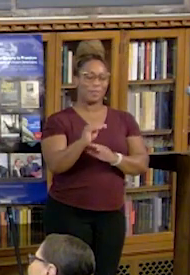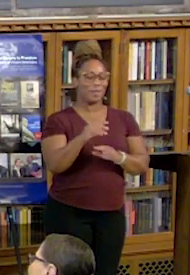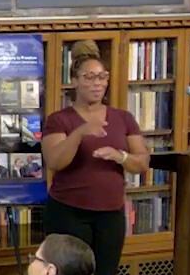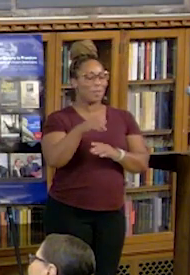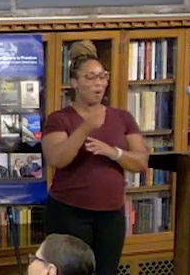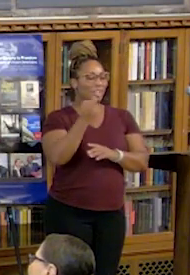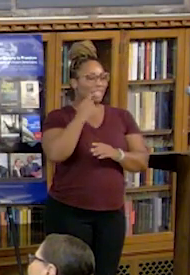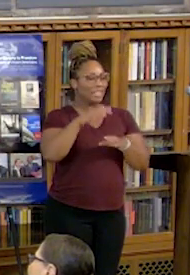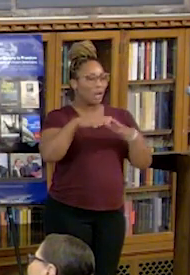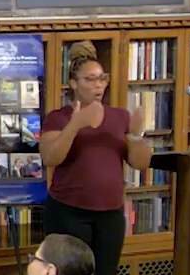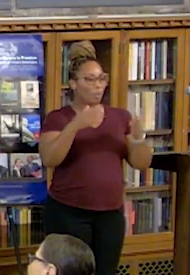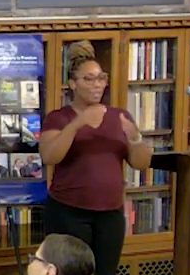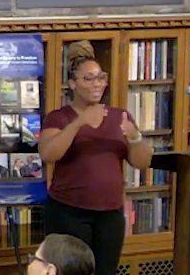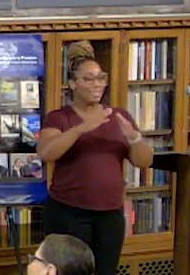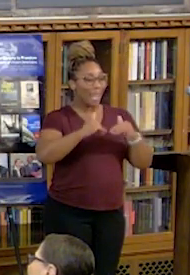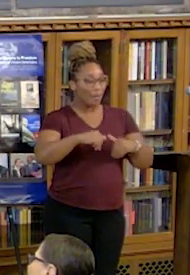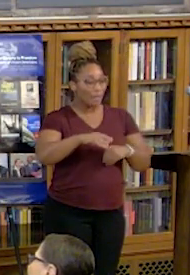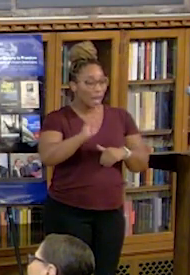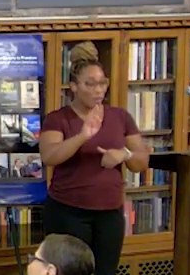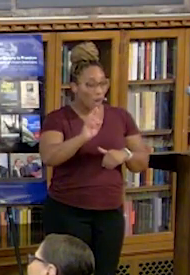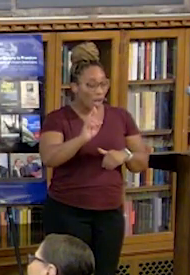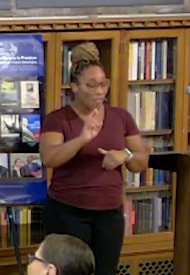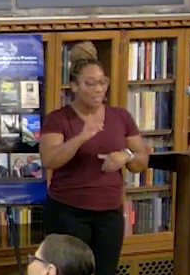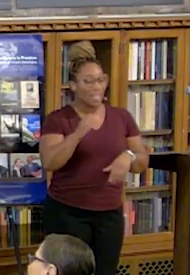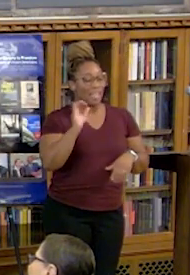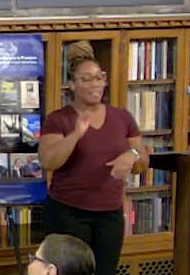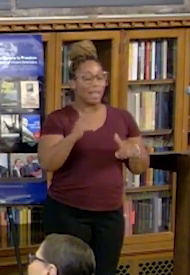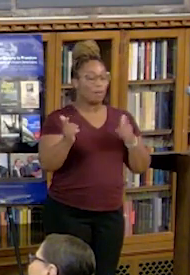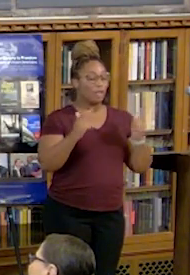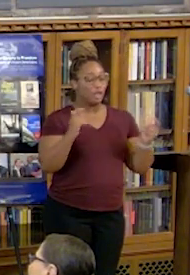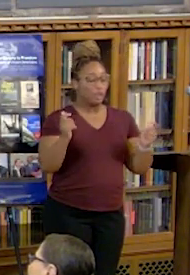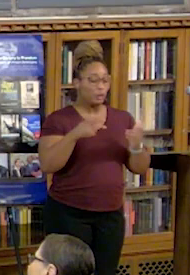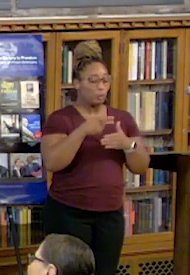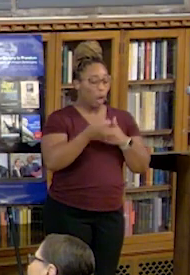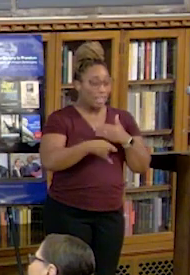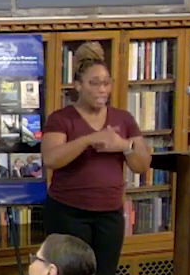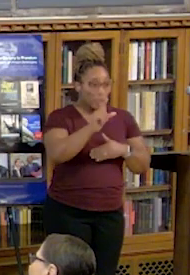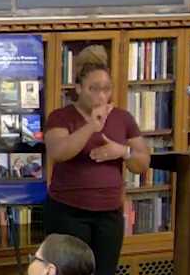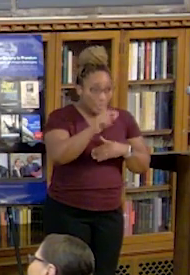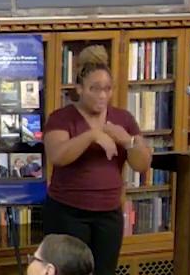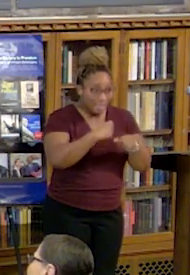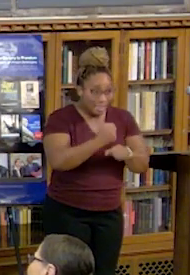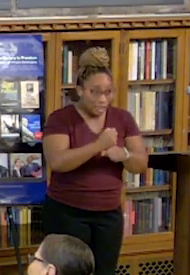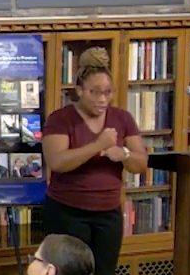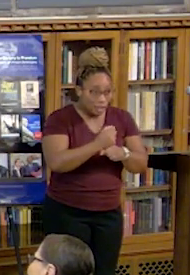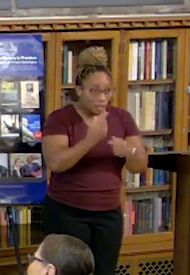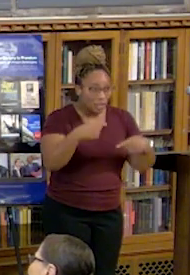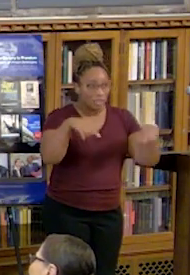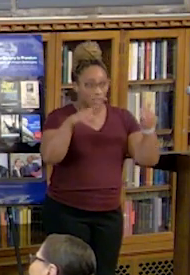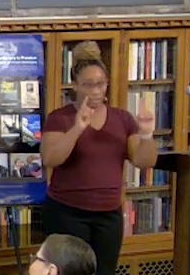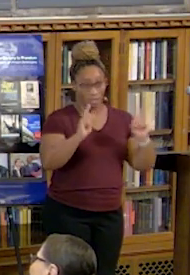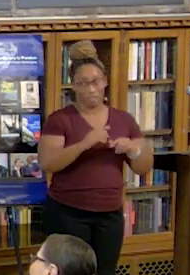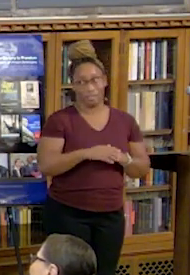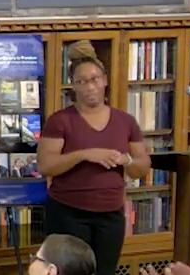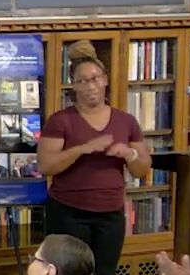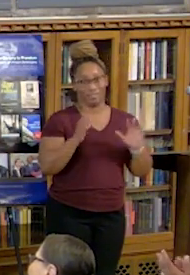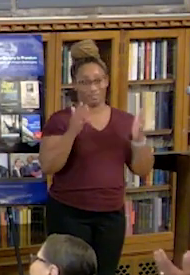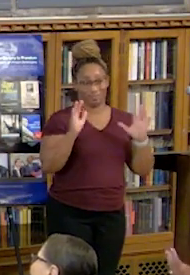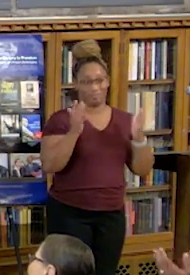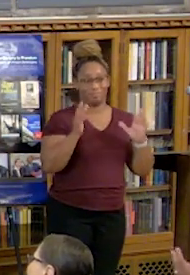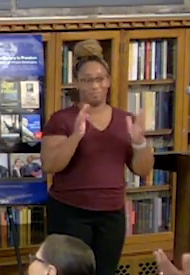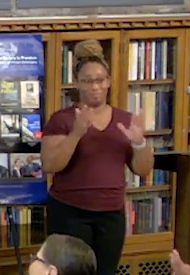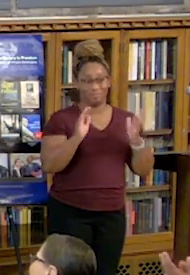Raleigh that is a huge that was a huge project it took 20 years to get that done